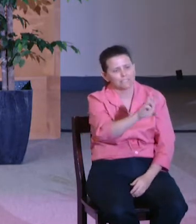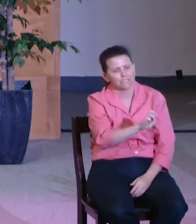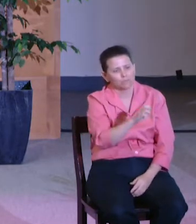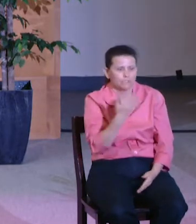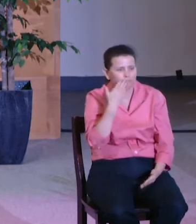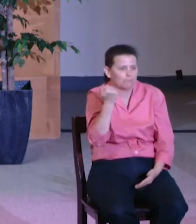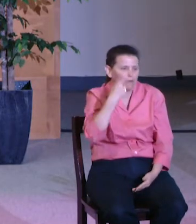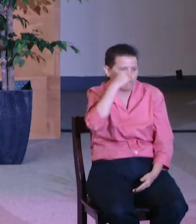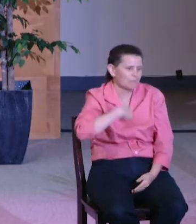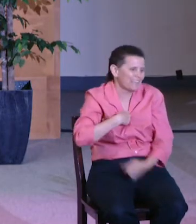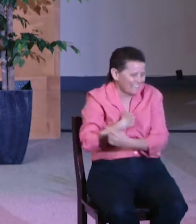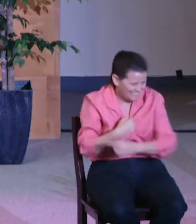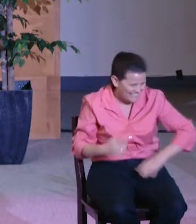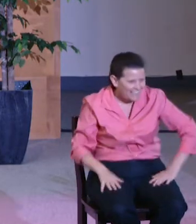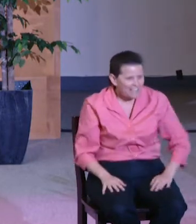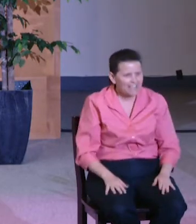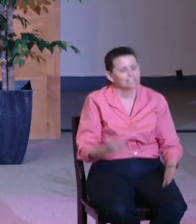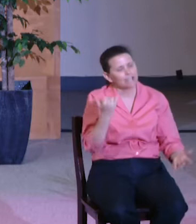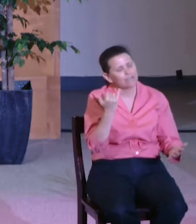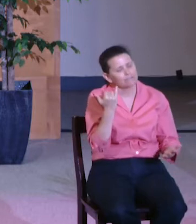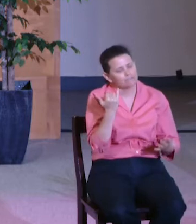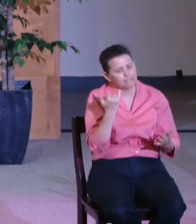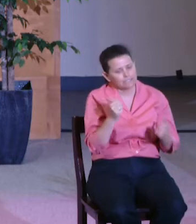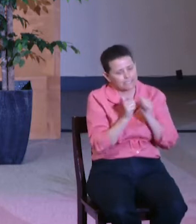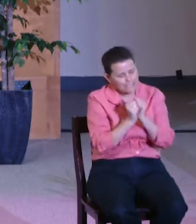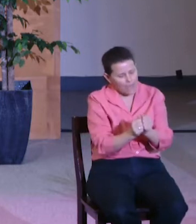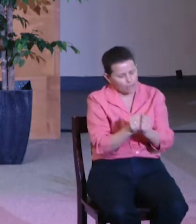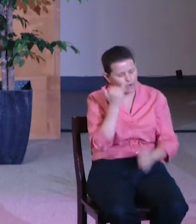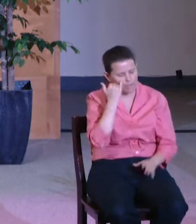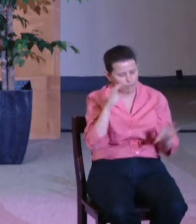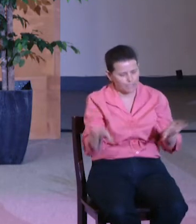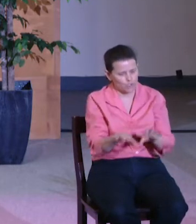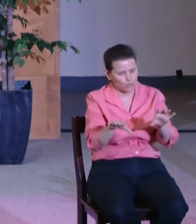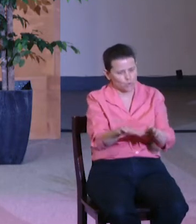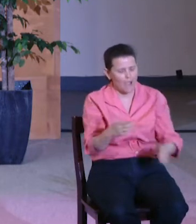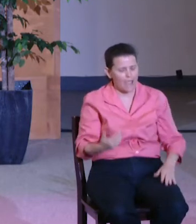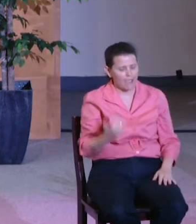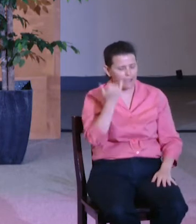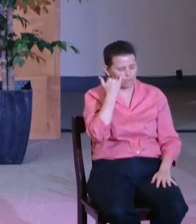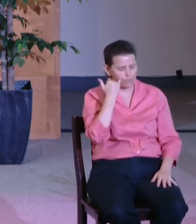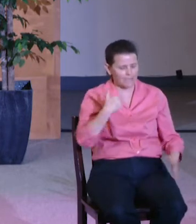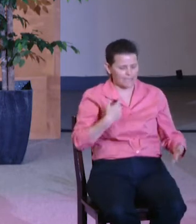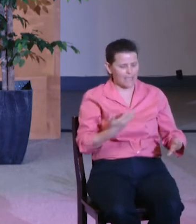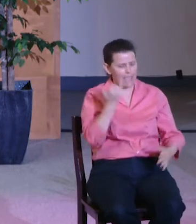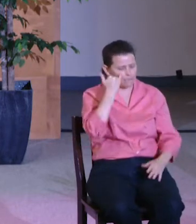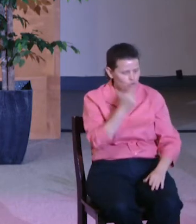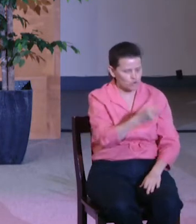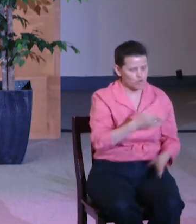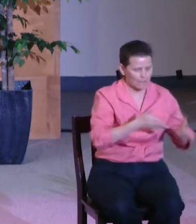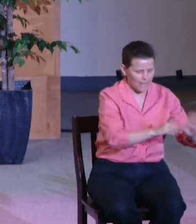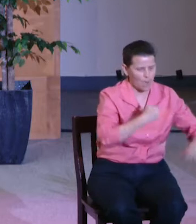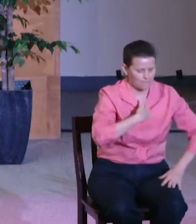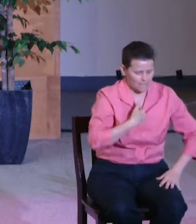be together if we all do our part. I'll let you if you let me sing the song of my heart. We can be together if we all do